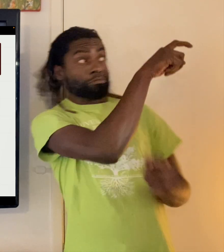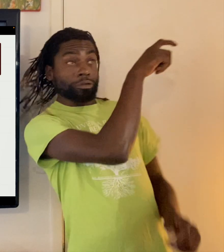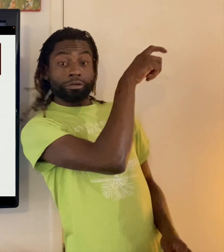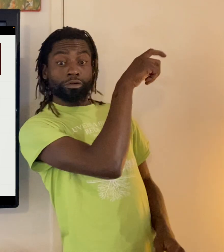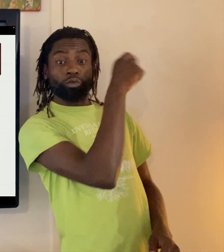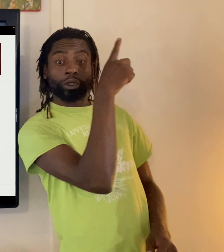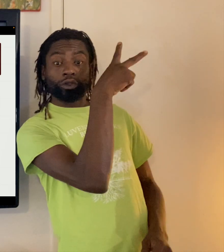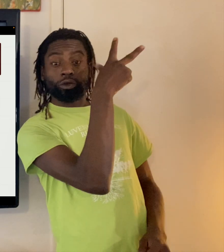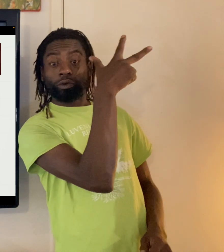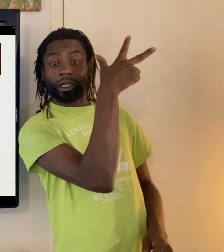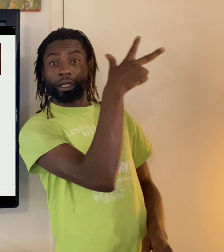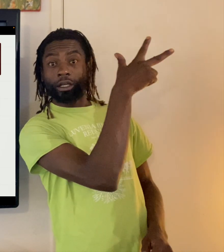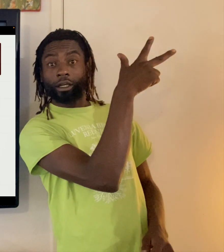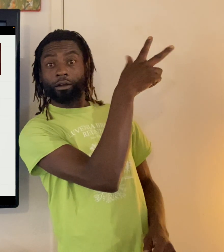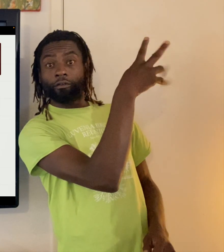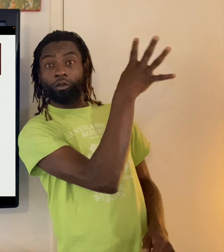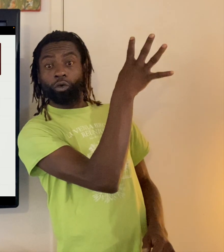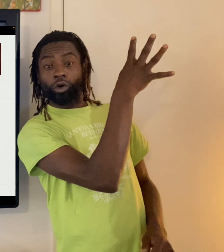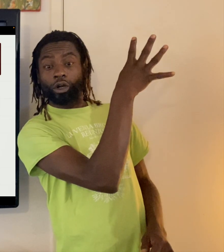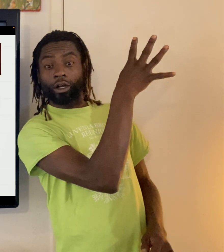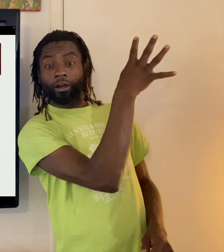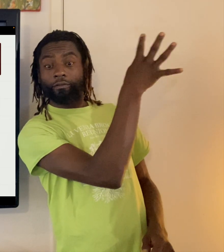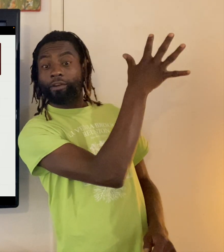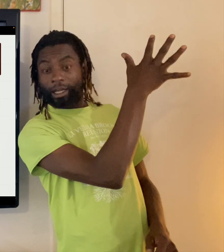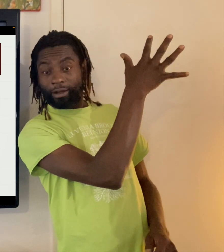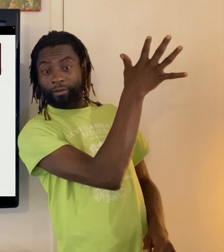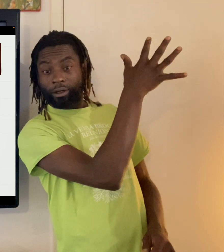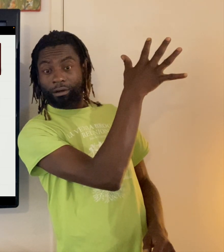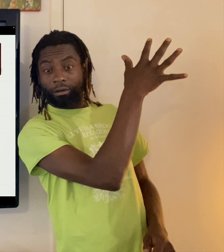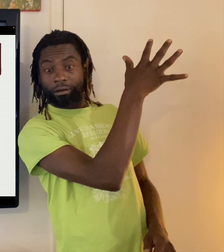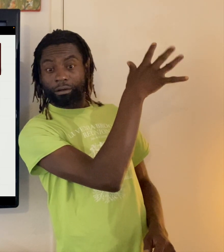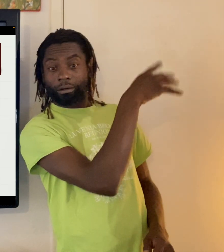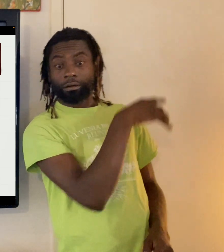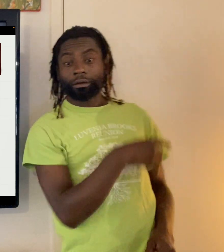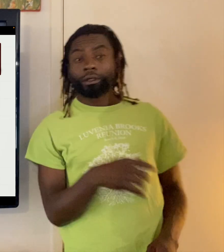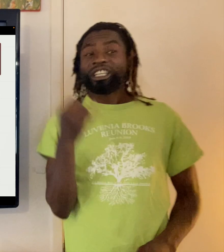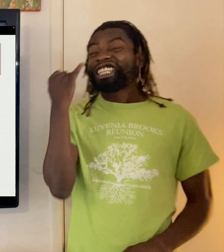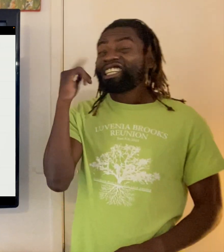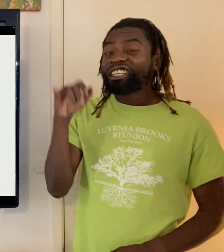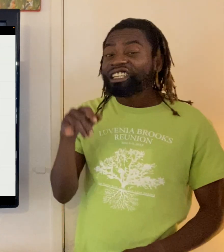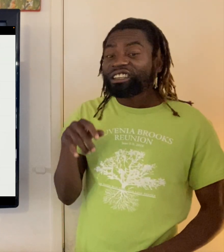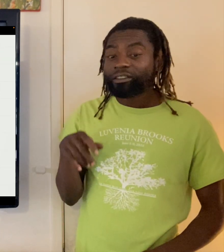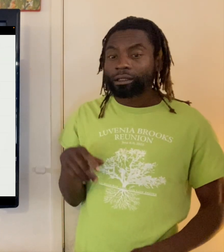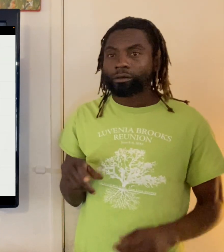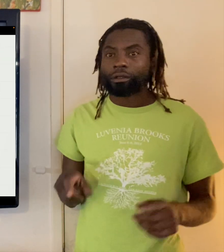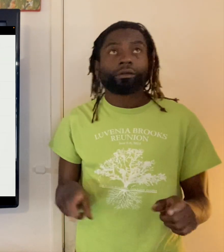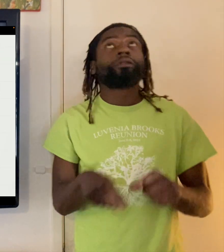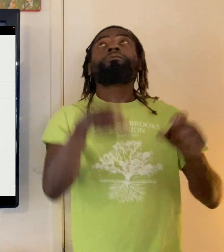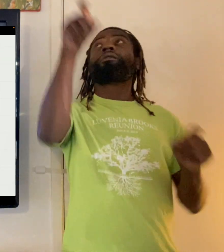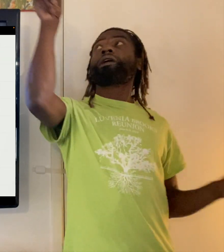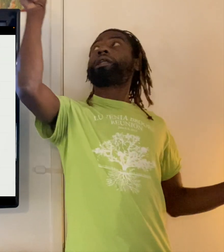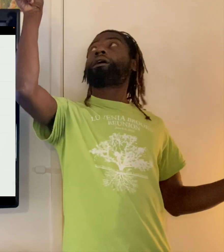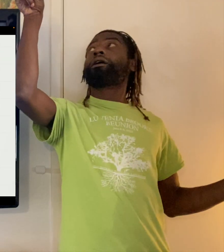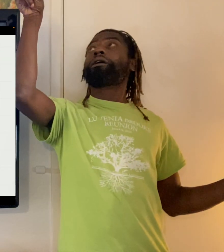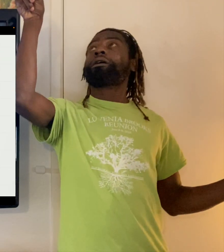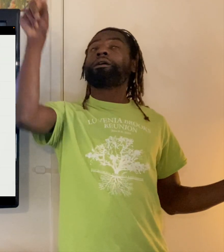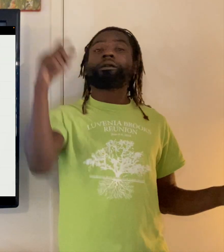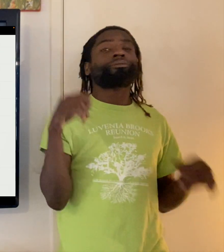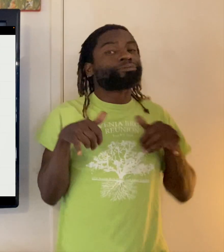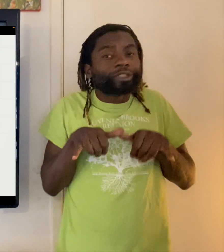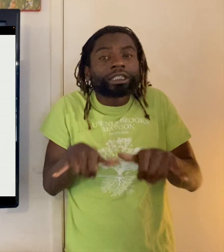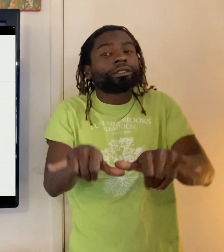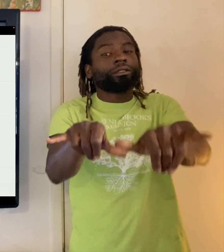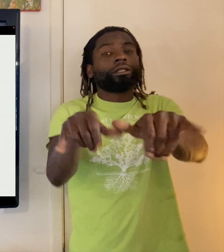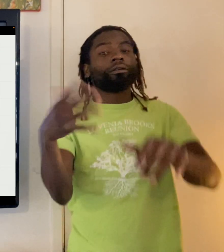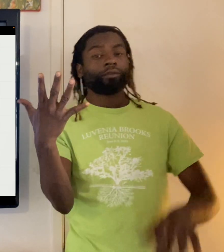1, 2, 3, 4, 5. And even if they are spread out, there are still